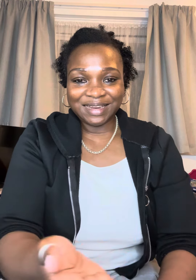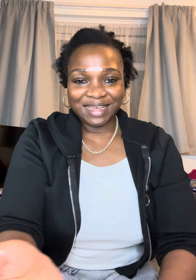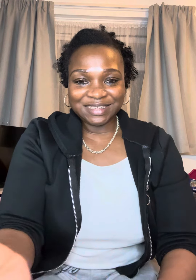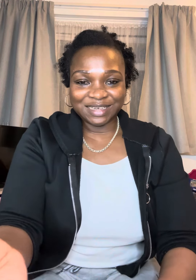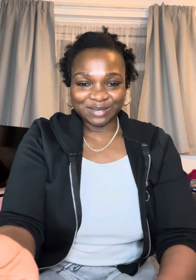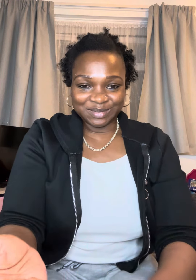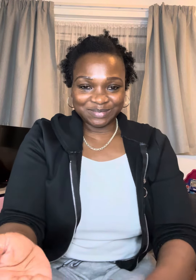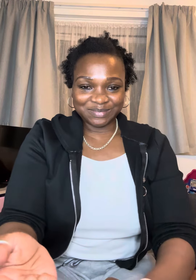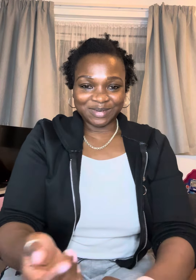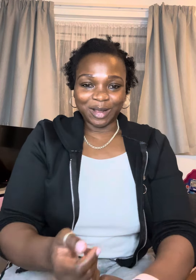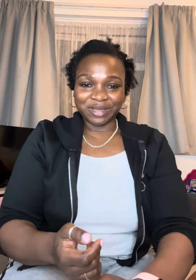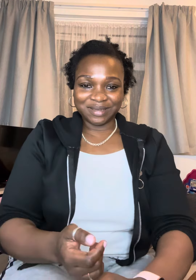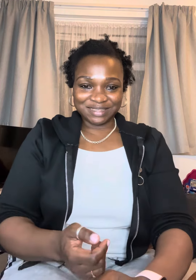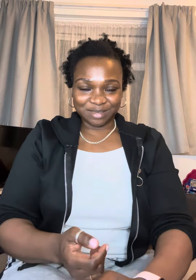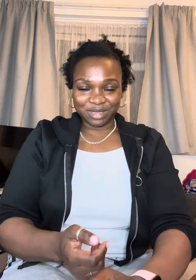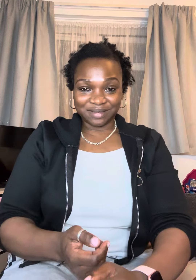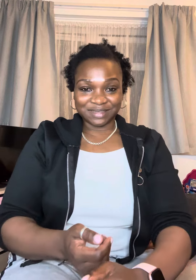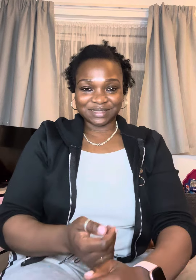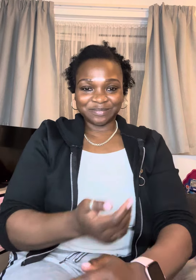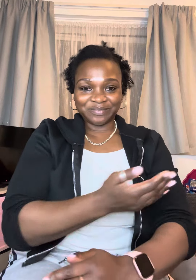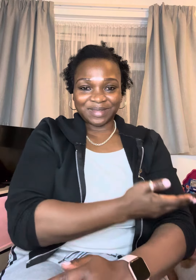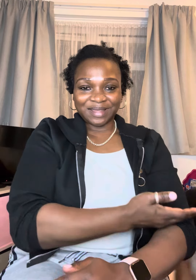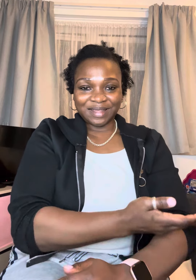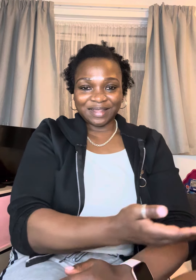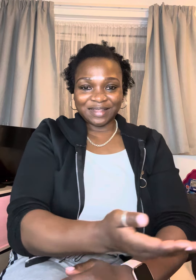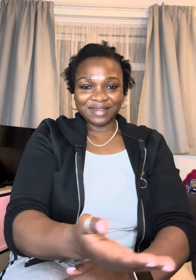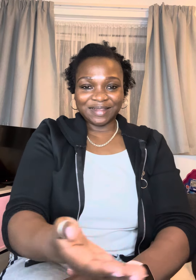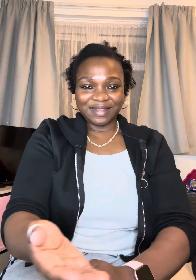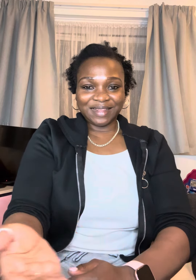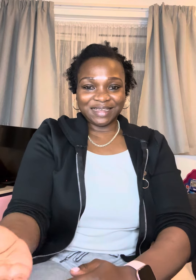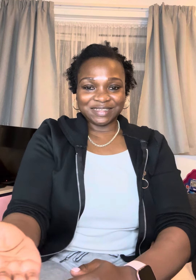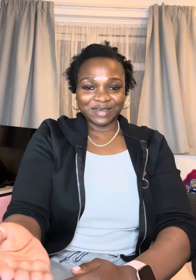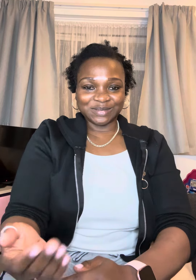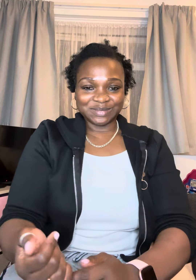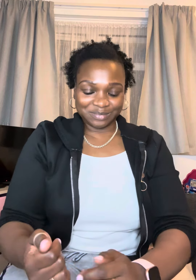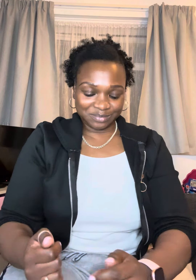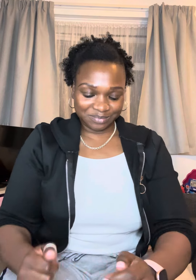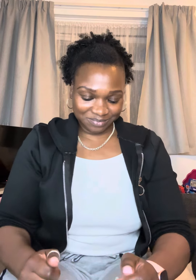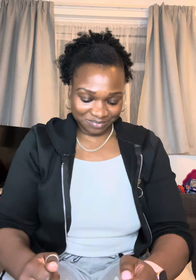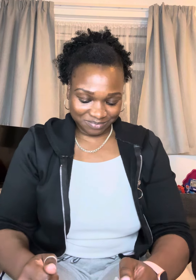lay down. I hope you can see me, guys. Lay down,